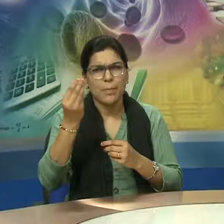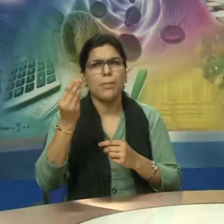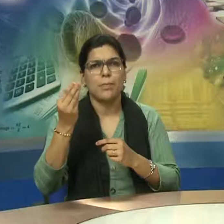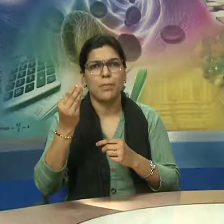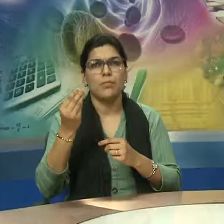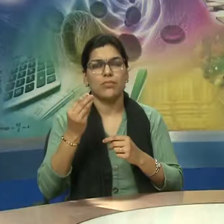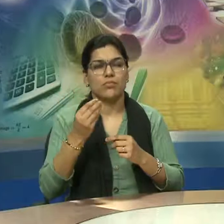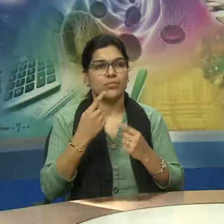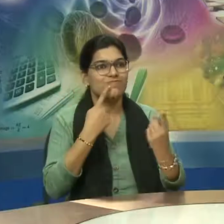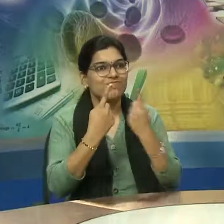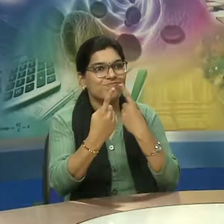They would